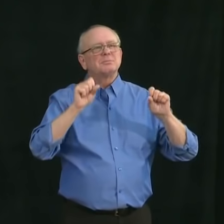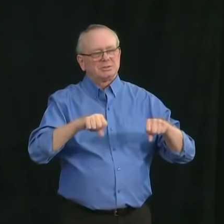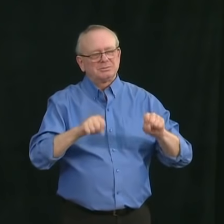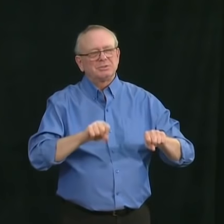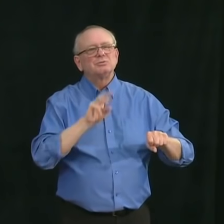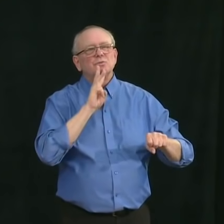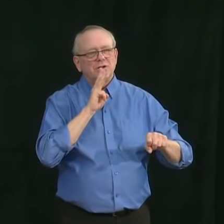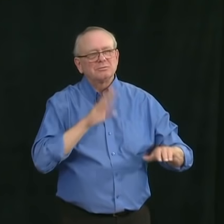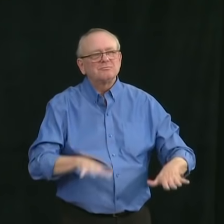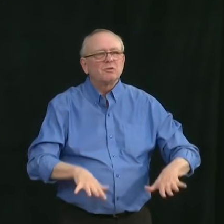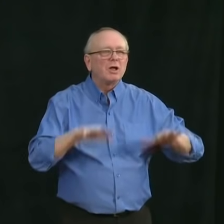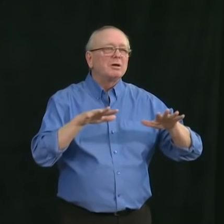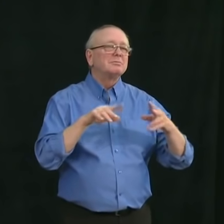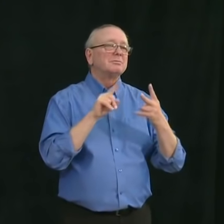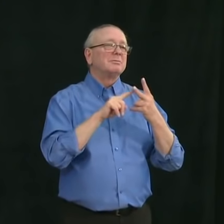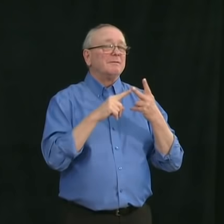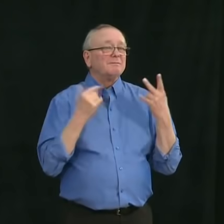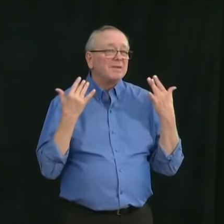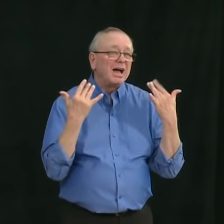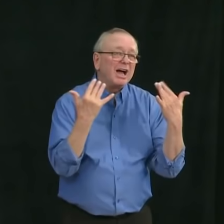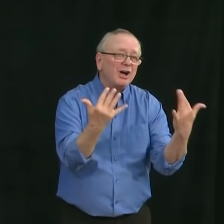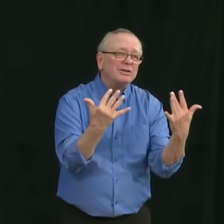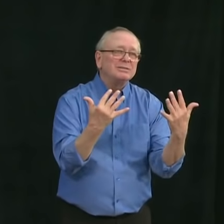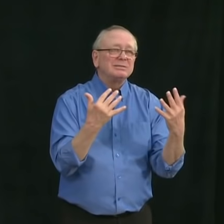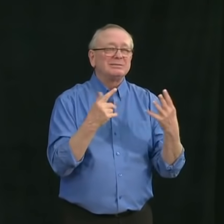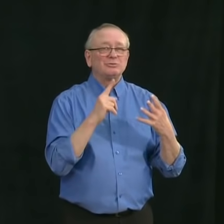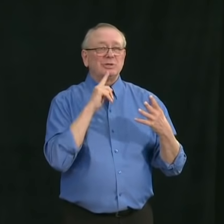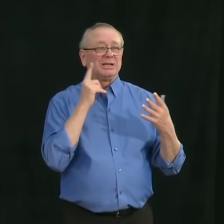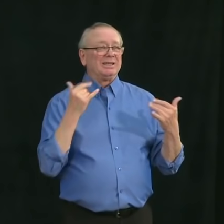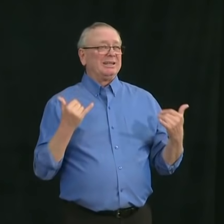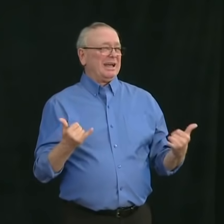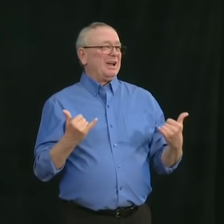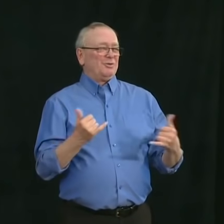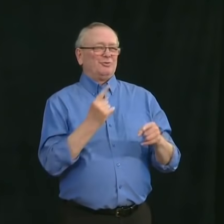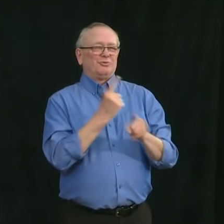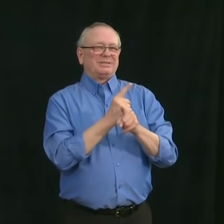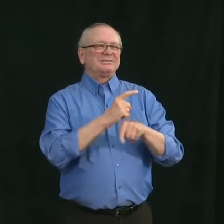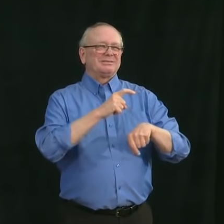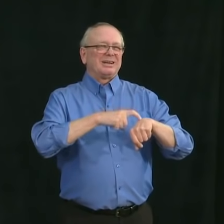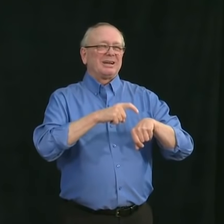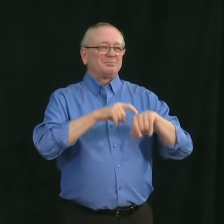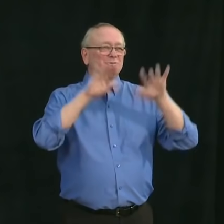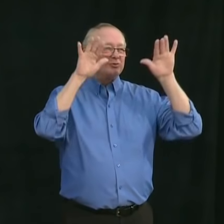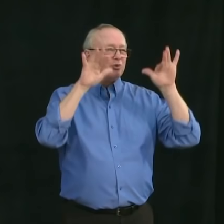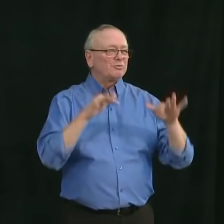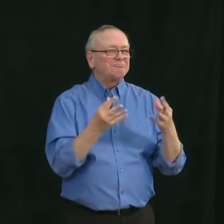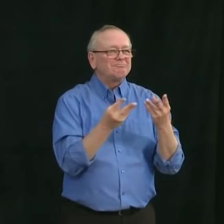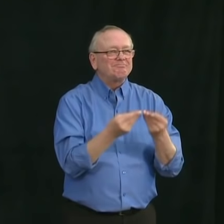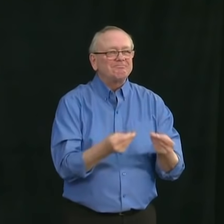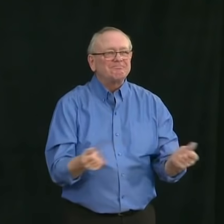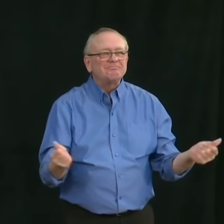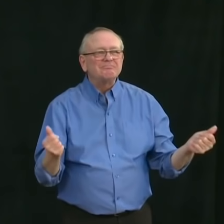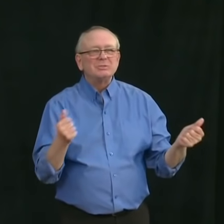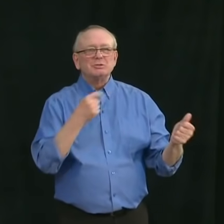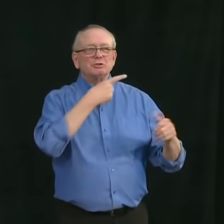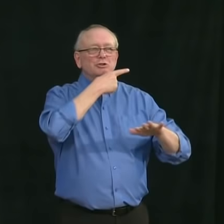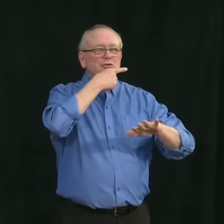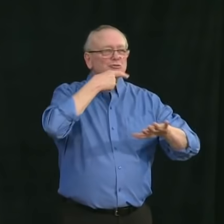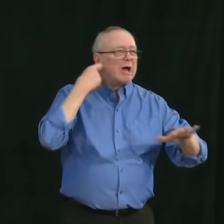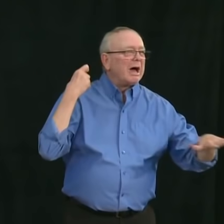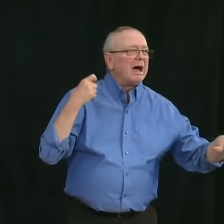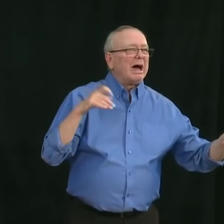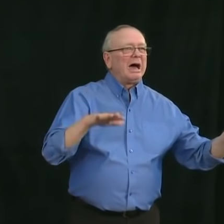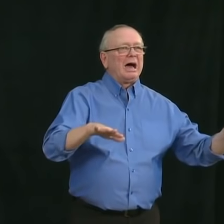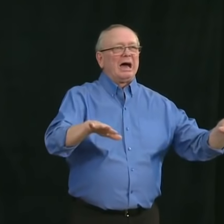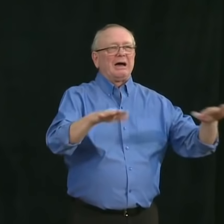particular time of year is a time where we often see these situations. And so our teams at Health have been working with the Provincial Operations